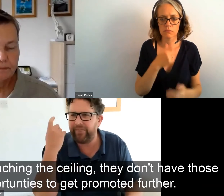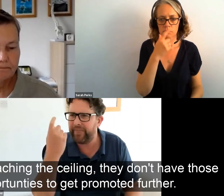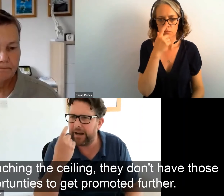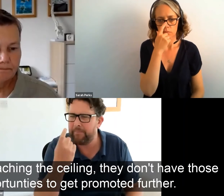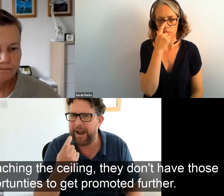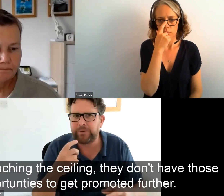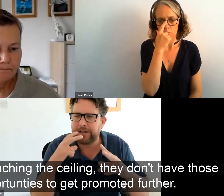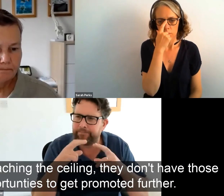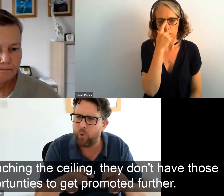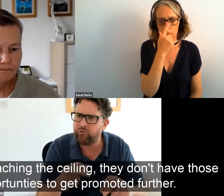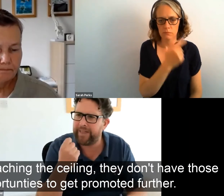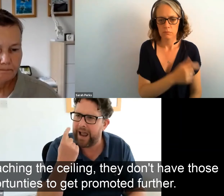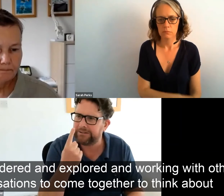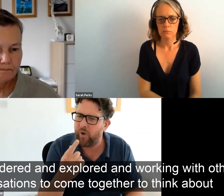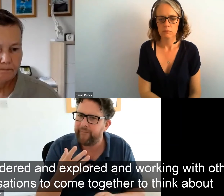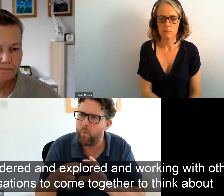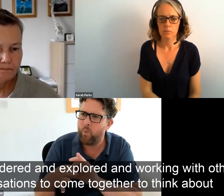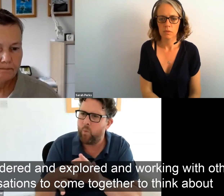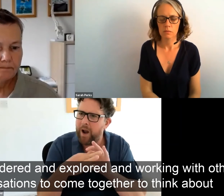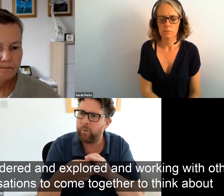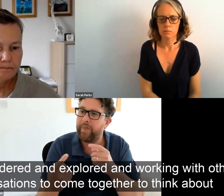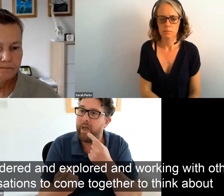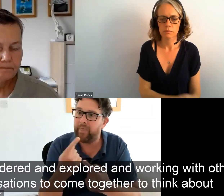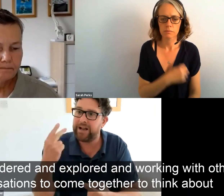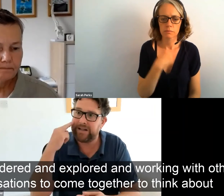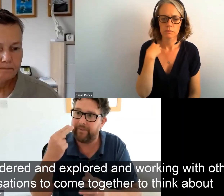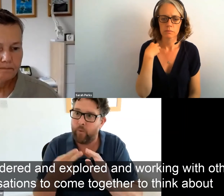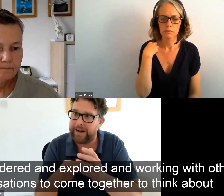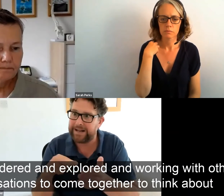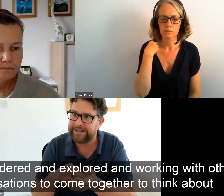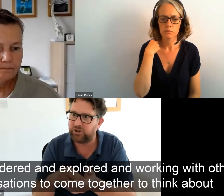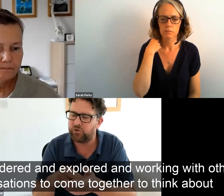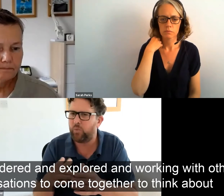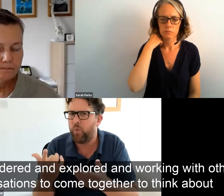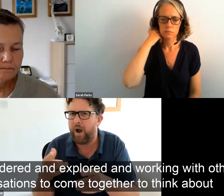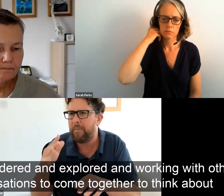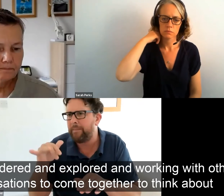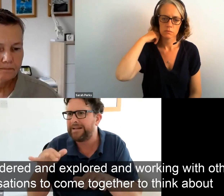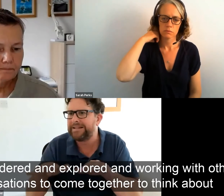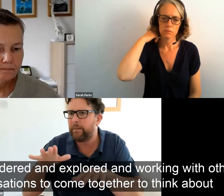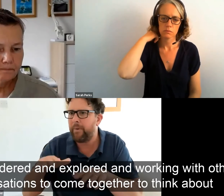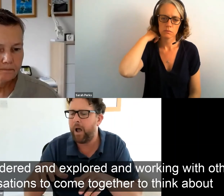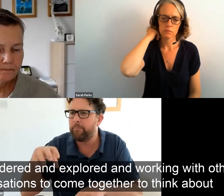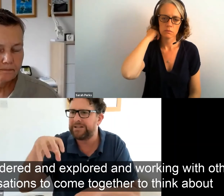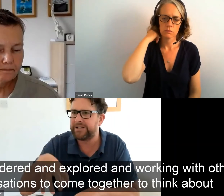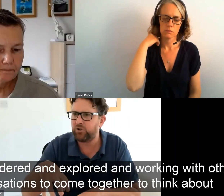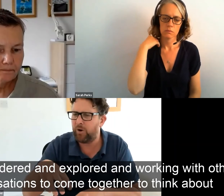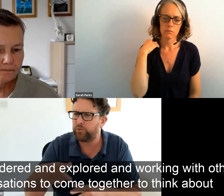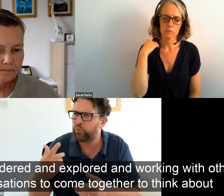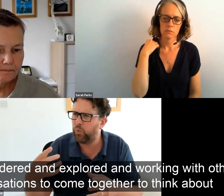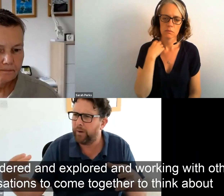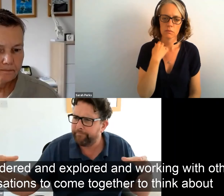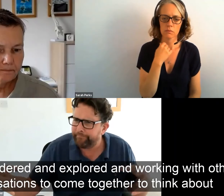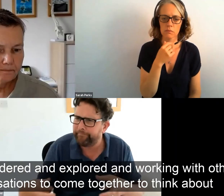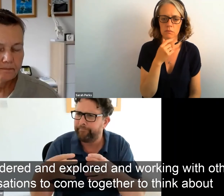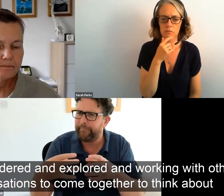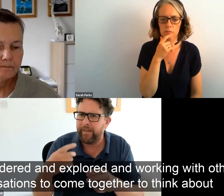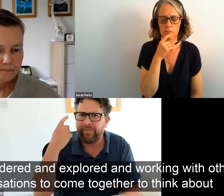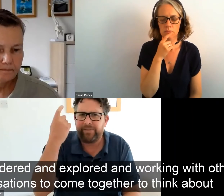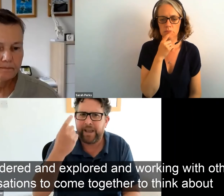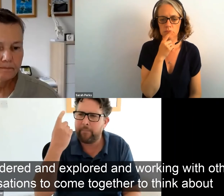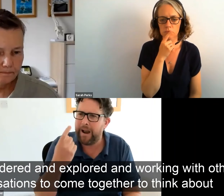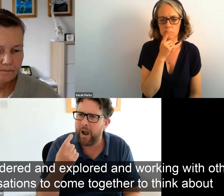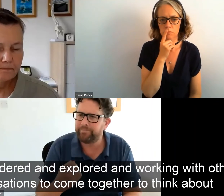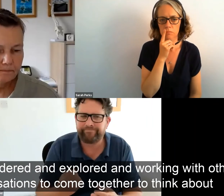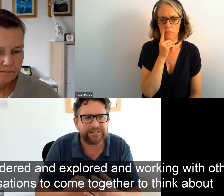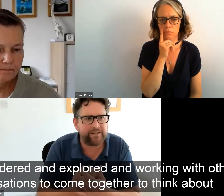to promote further. So I have considered and explored and working with other deaf organisations that are in a